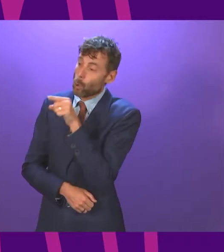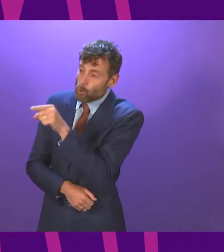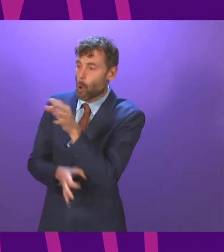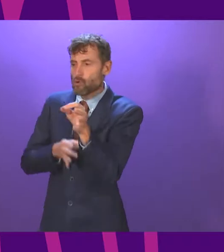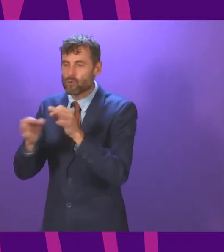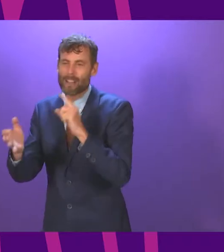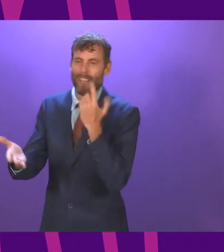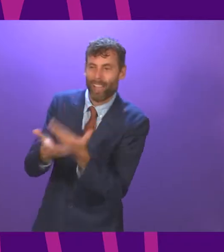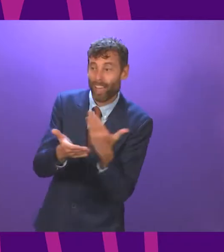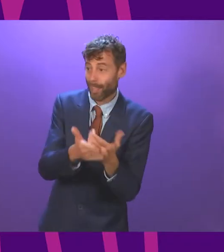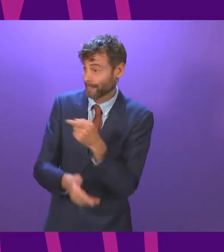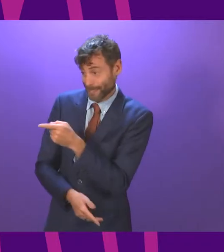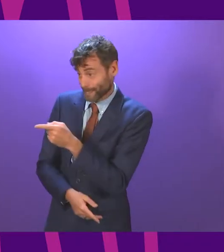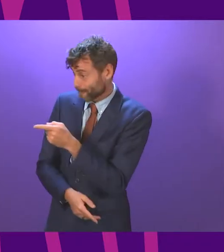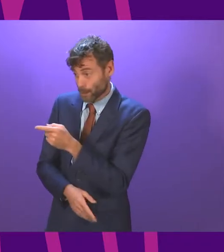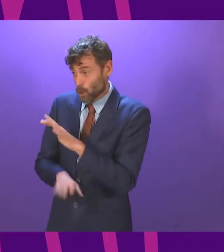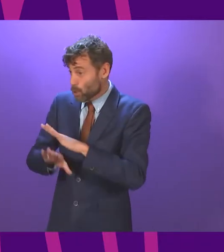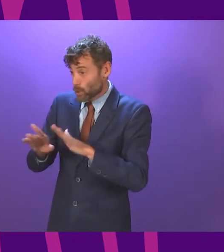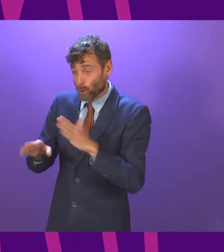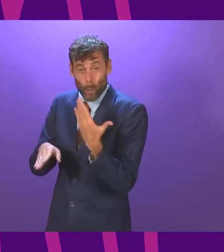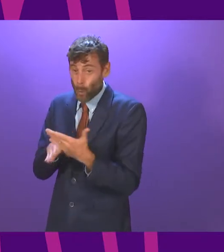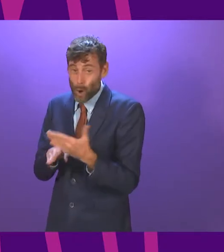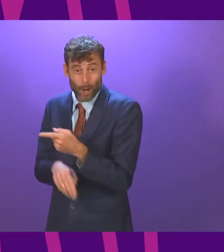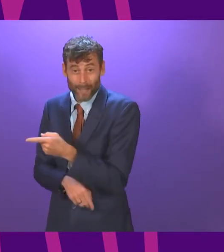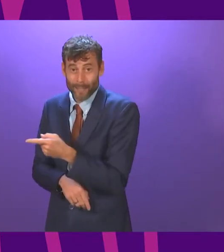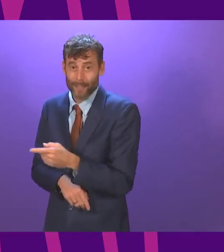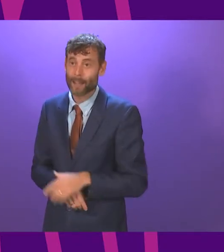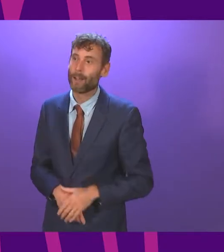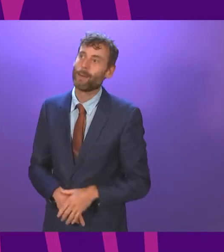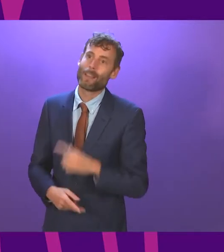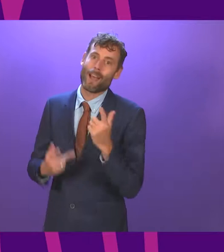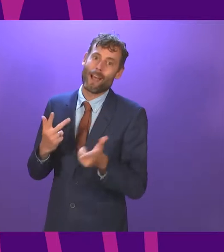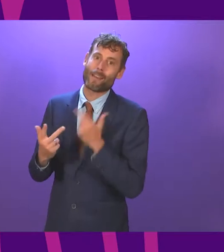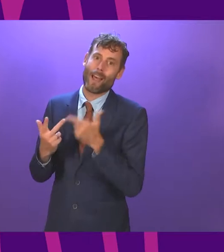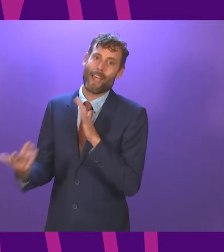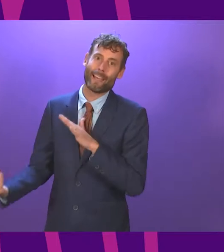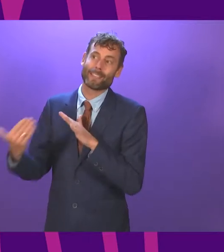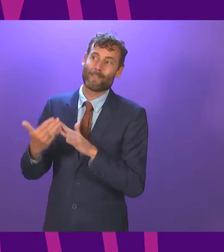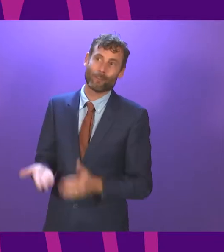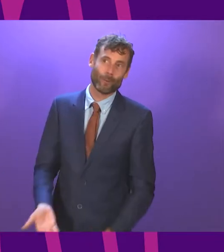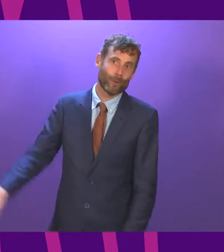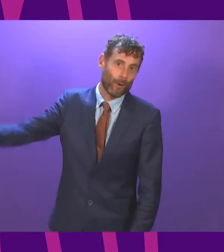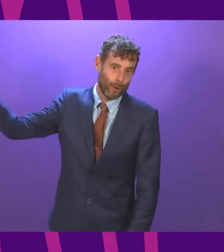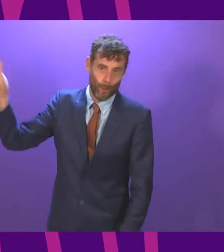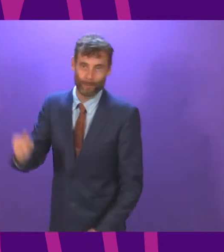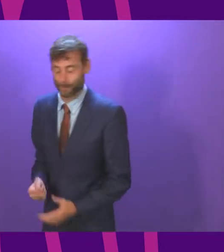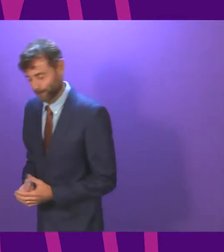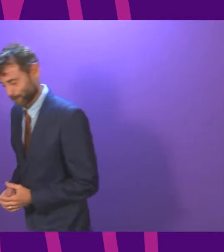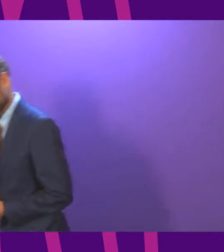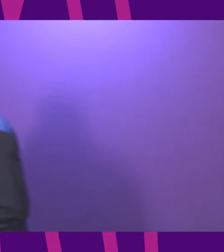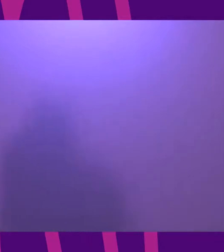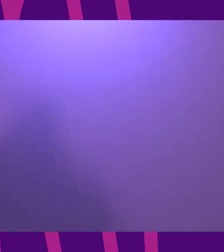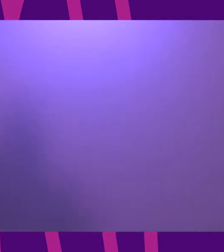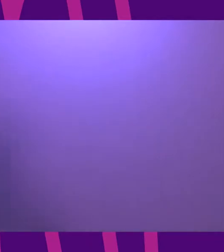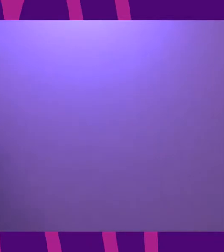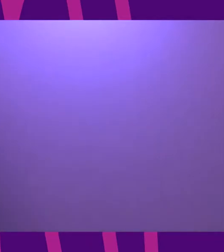is not working oh I can't resist because Stephen Kerr because because